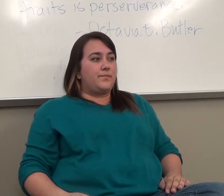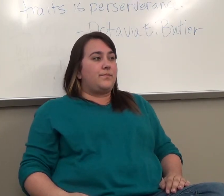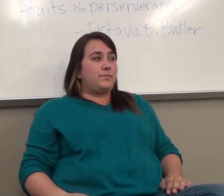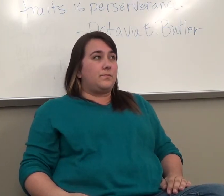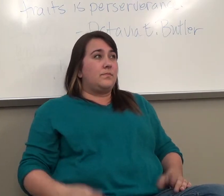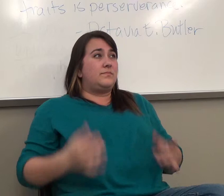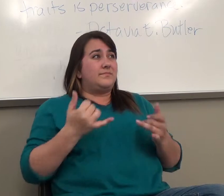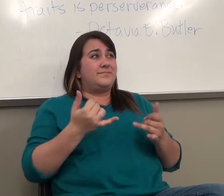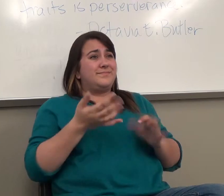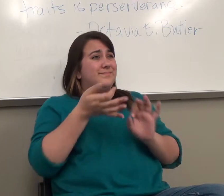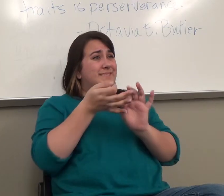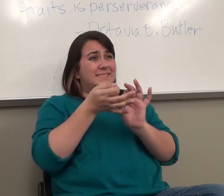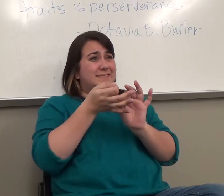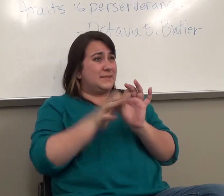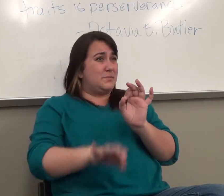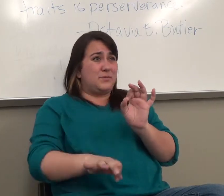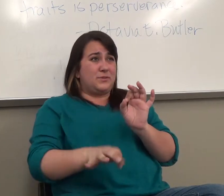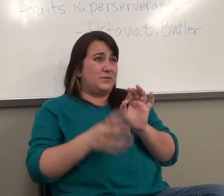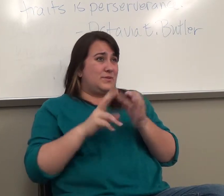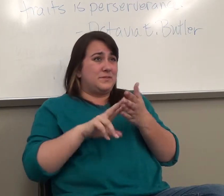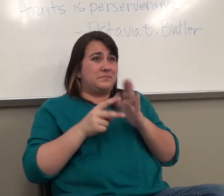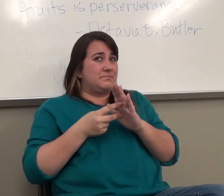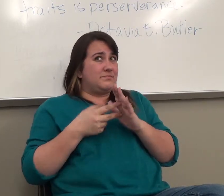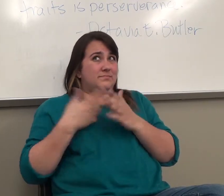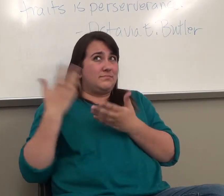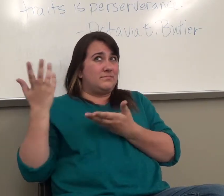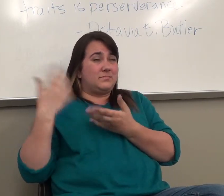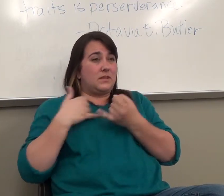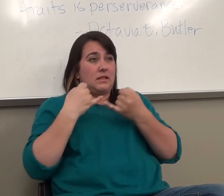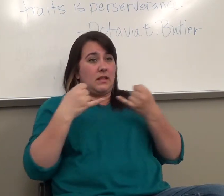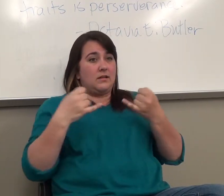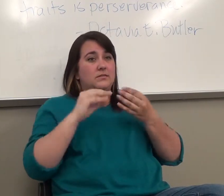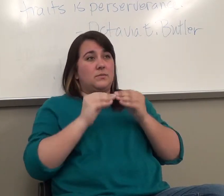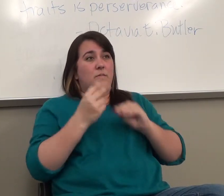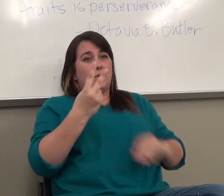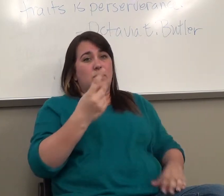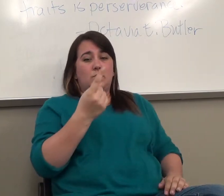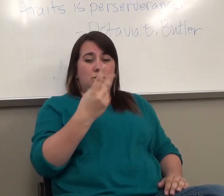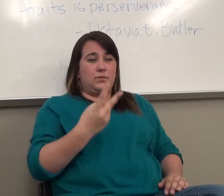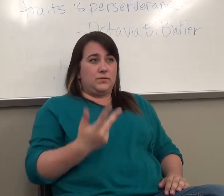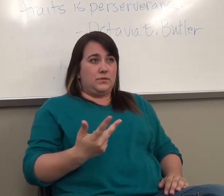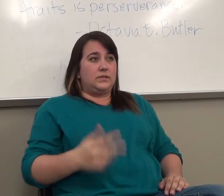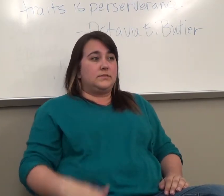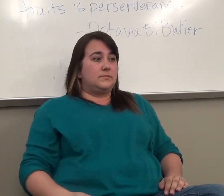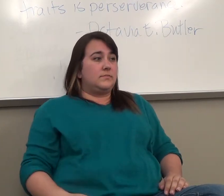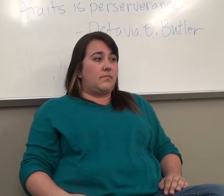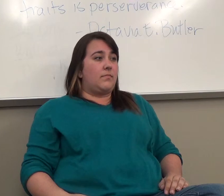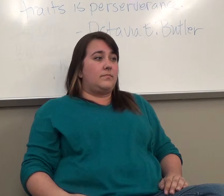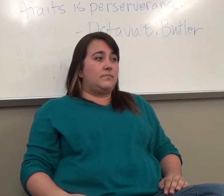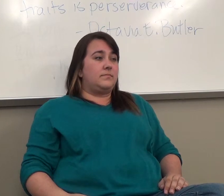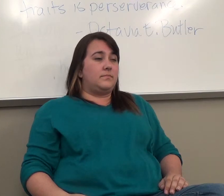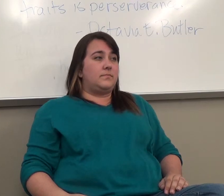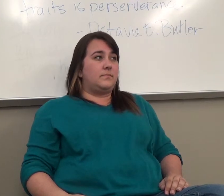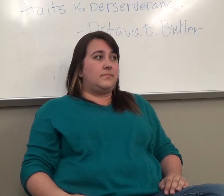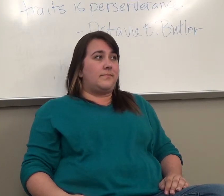simple. It's just, we only have the lines number 1, 2, and 3 at this point. So you can divide those by